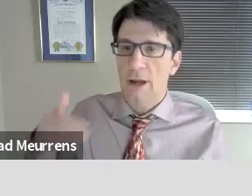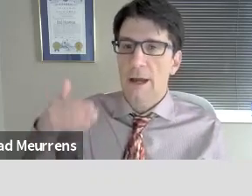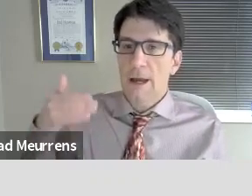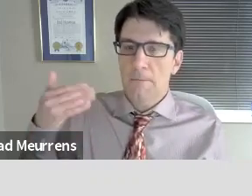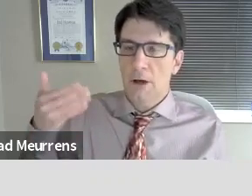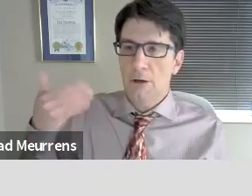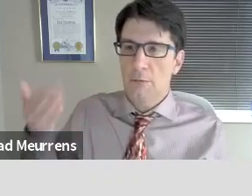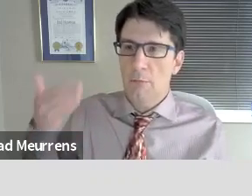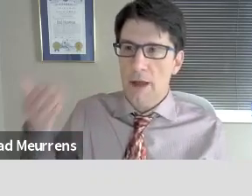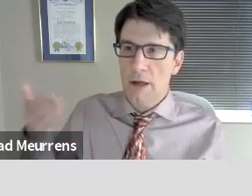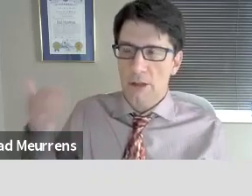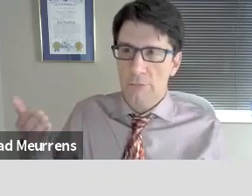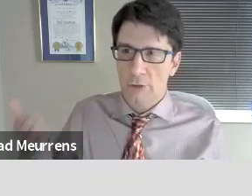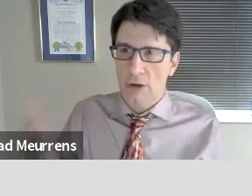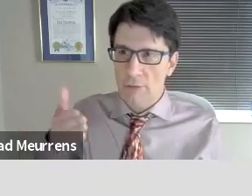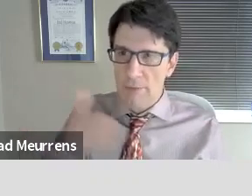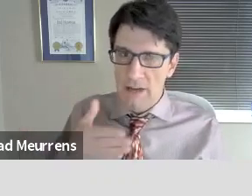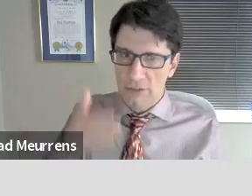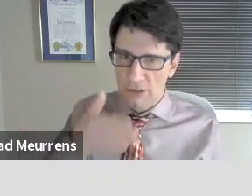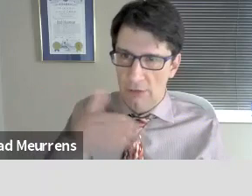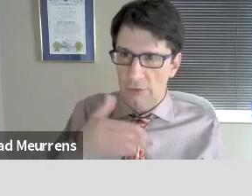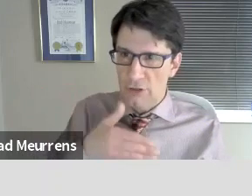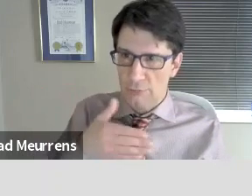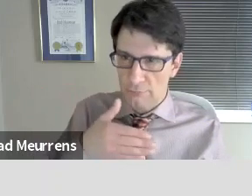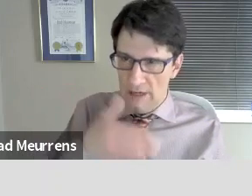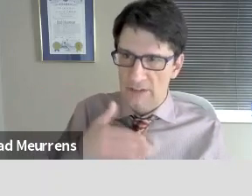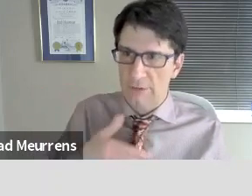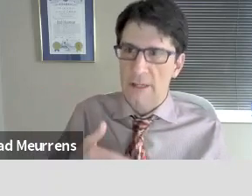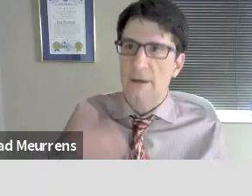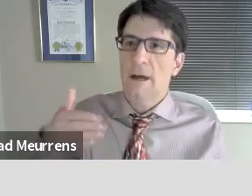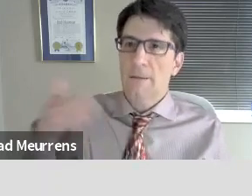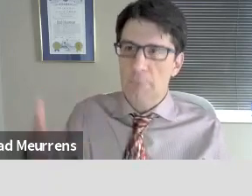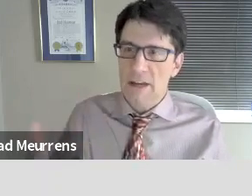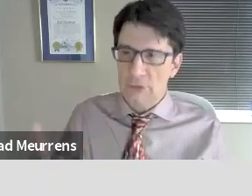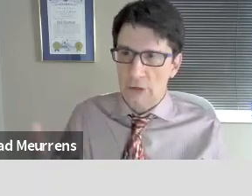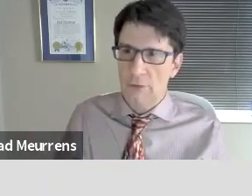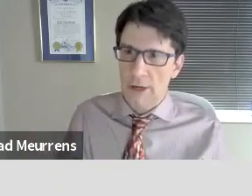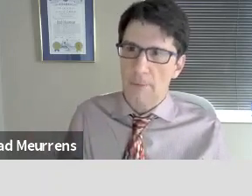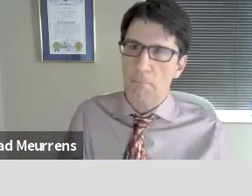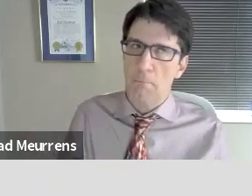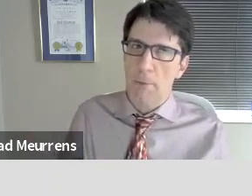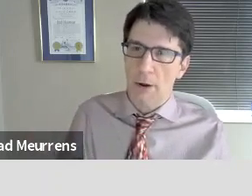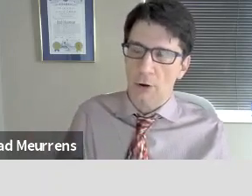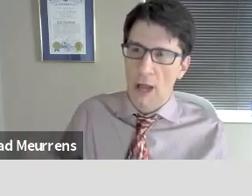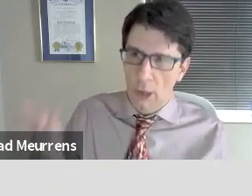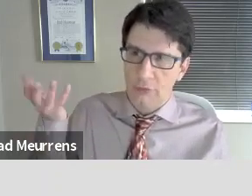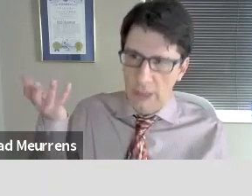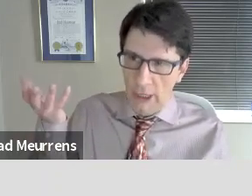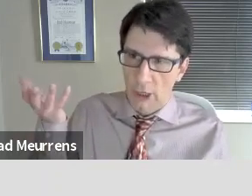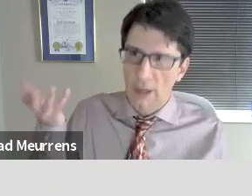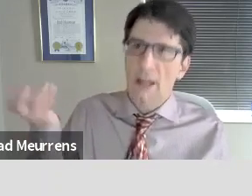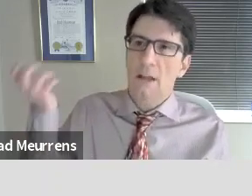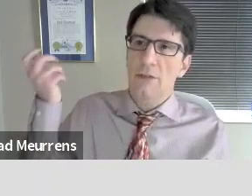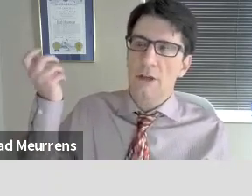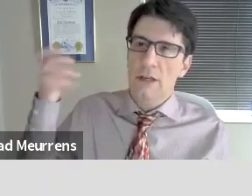lost their coverage of the basic coverage criteria based on their better health care.